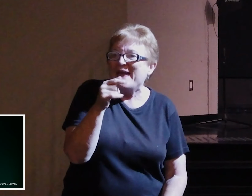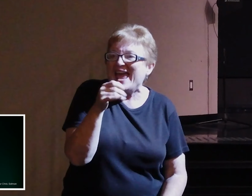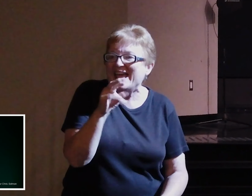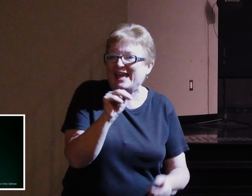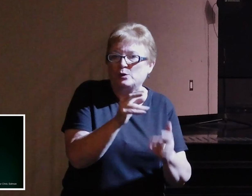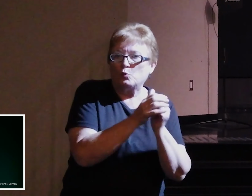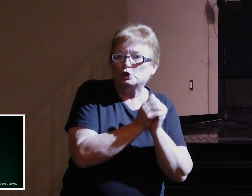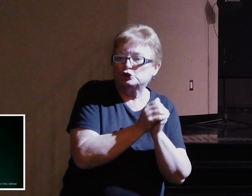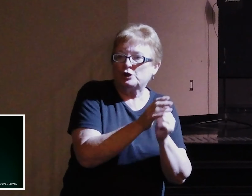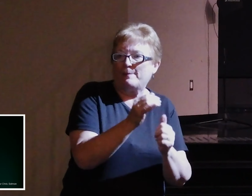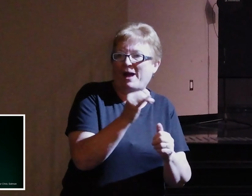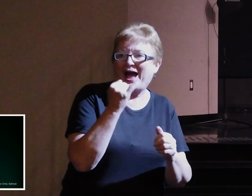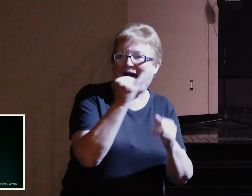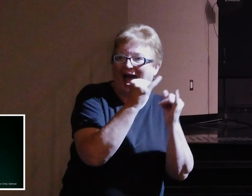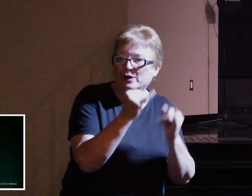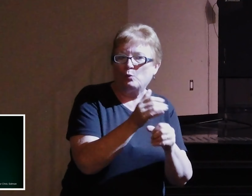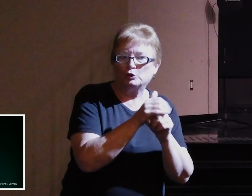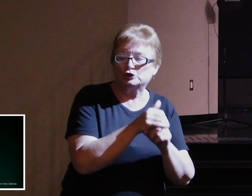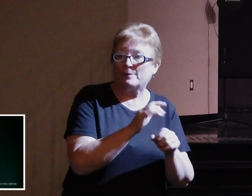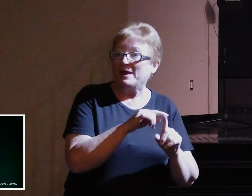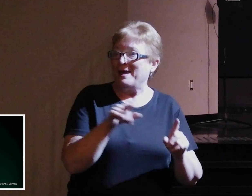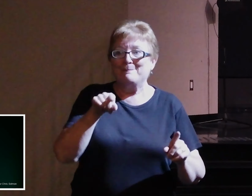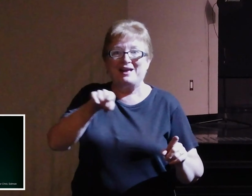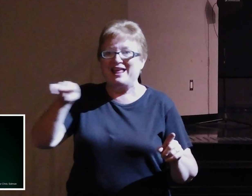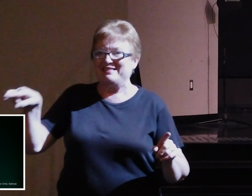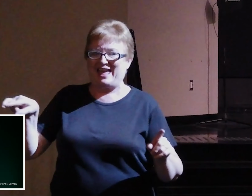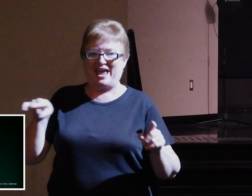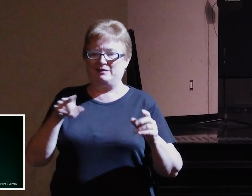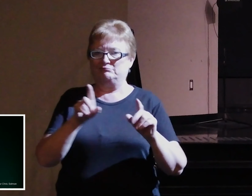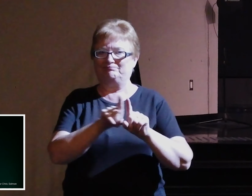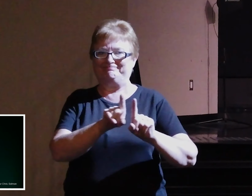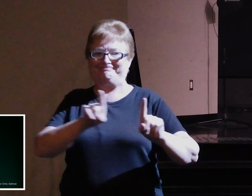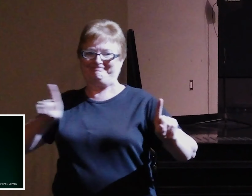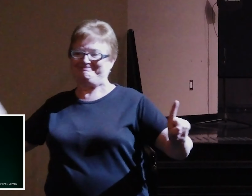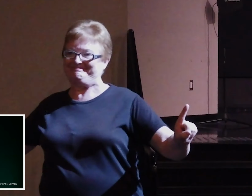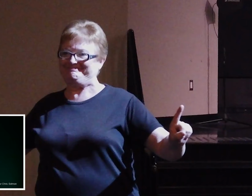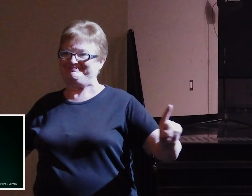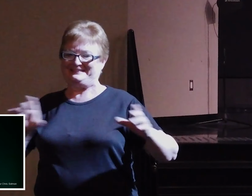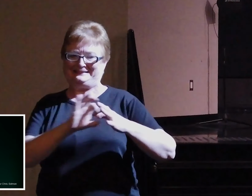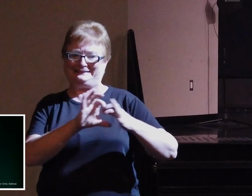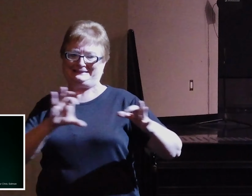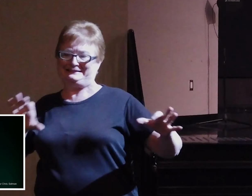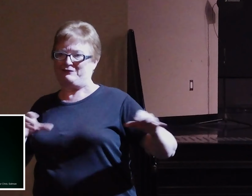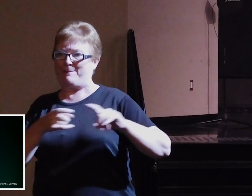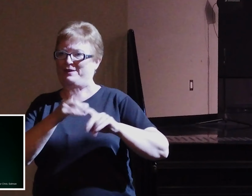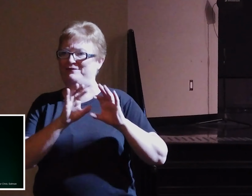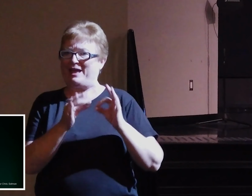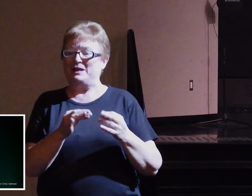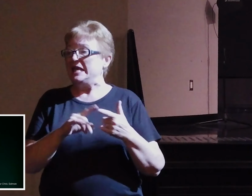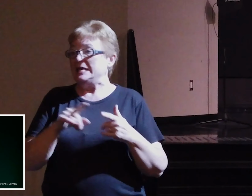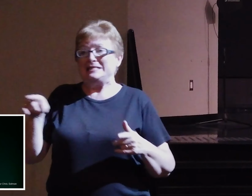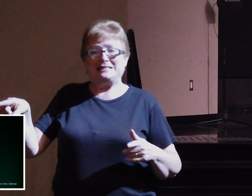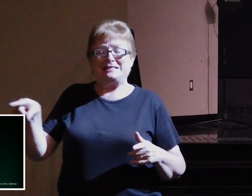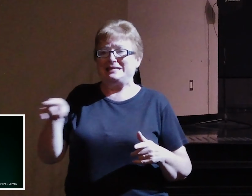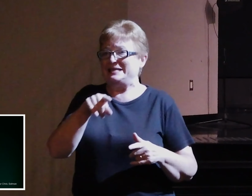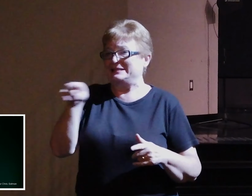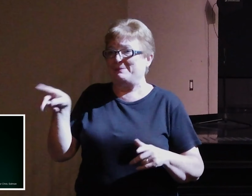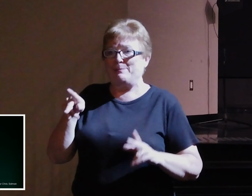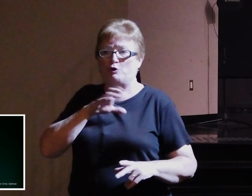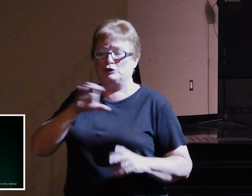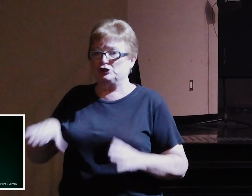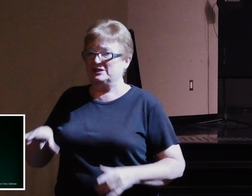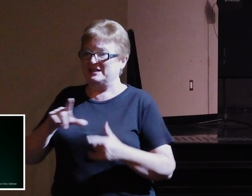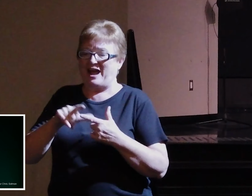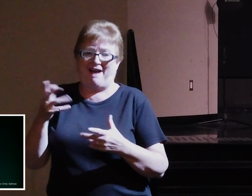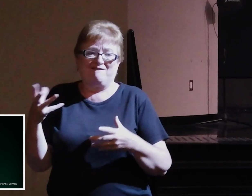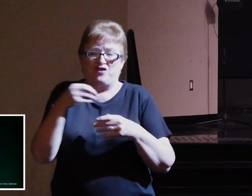weren't. Not only that, but their lifestyle themselves, their morals had changed. They weren't into the drunken sexual orgies